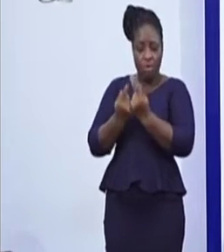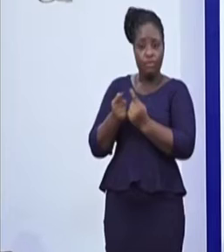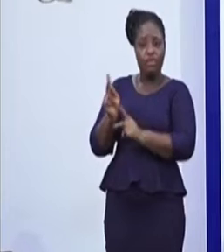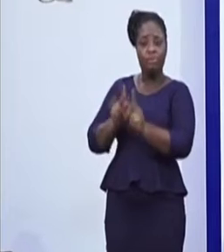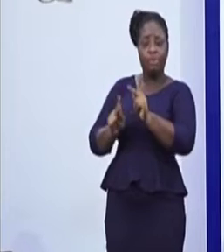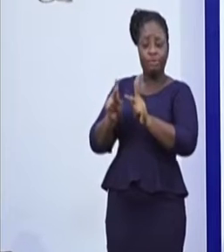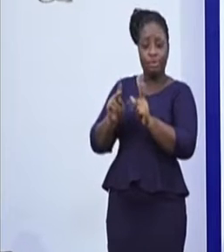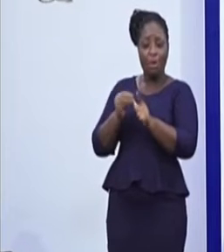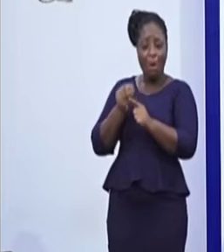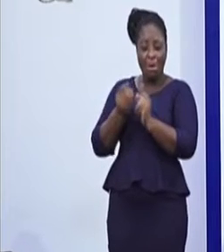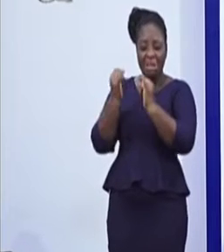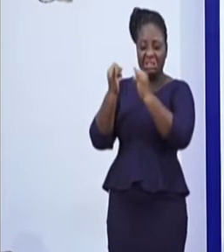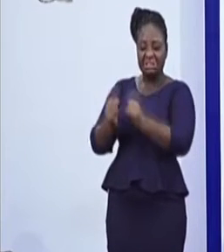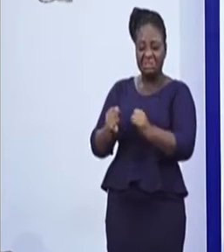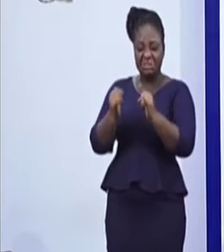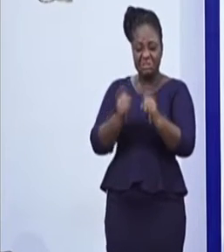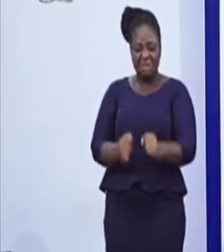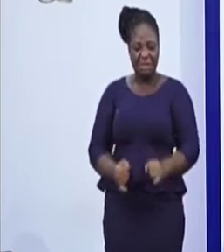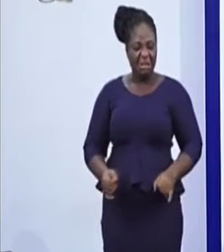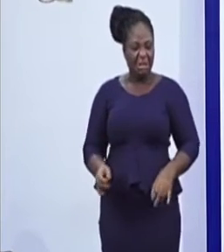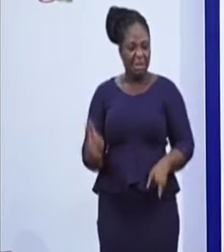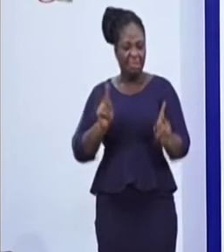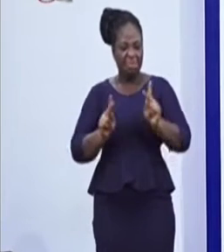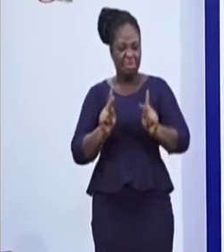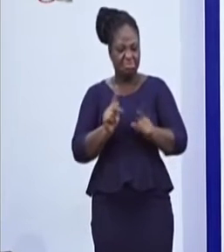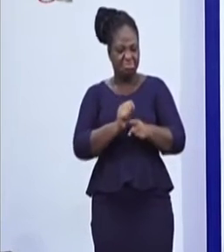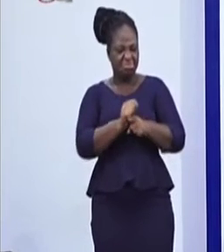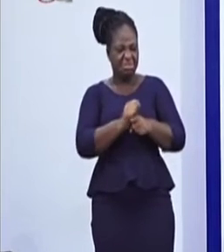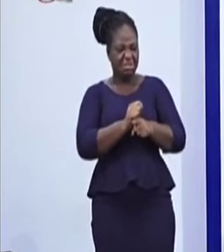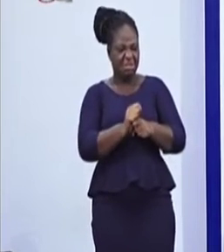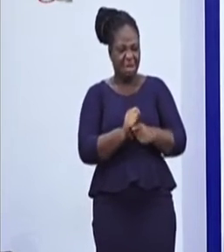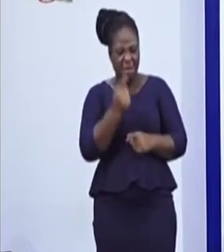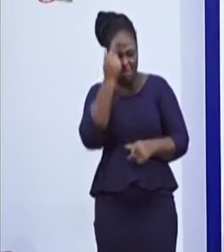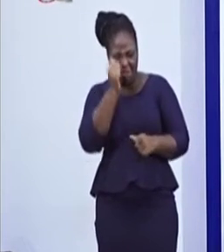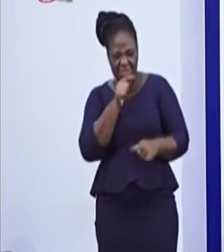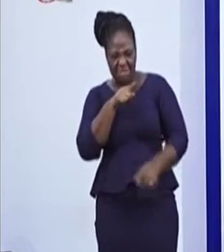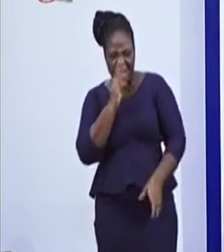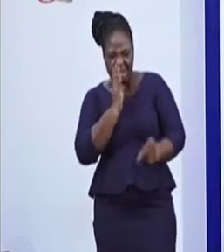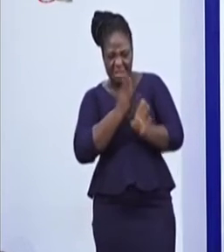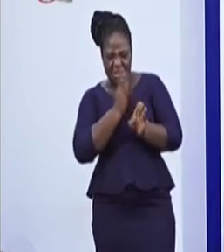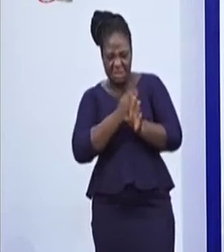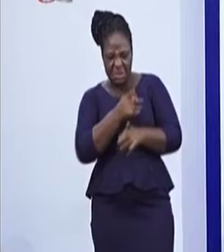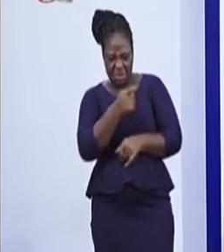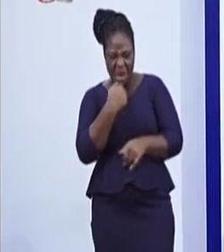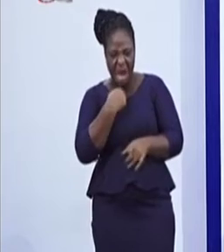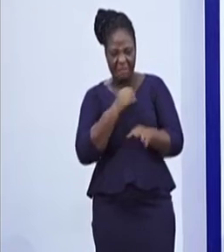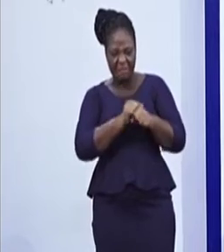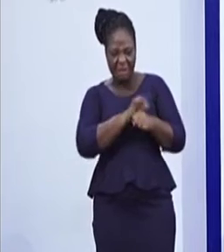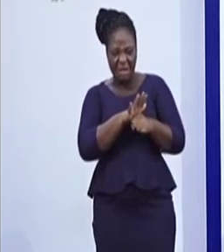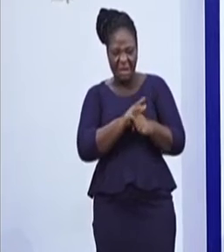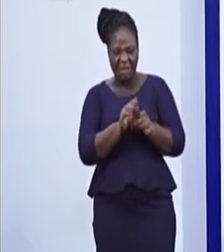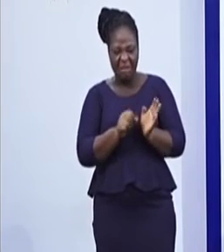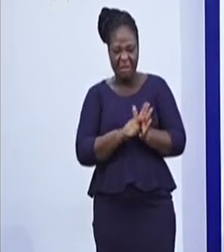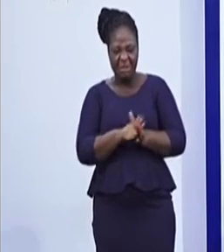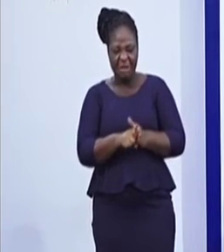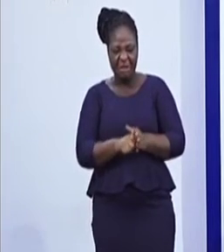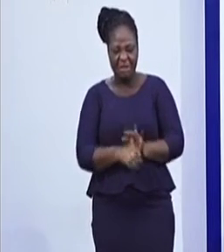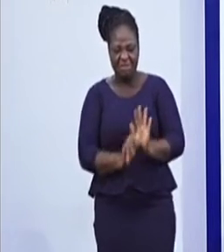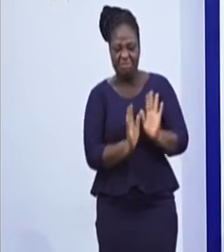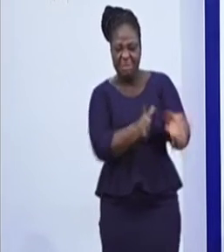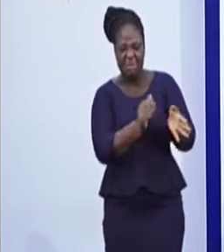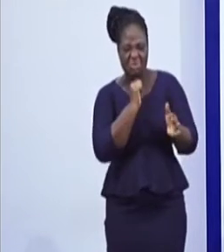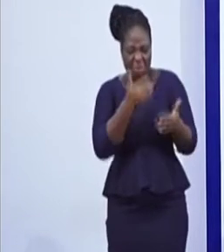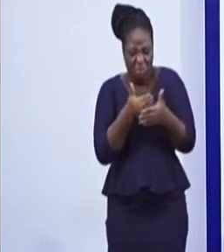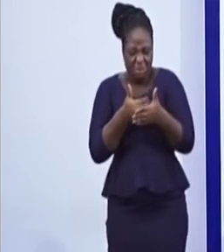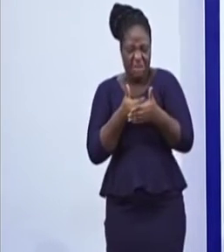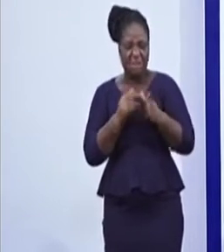an individual who is treated differently based on something we perceive as being out there, something we don't